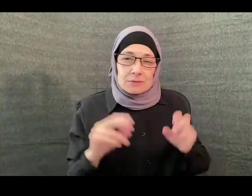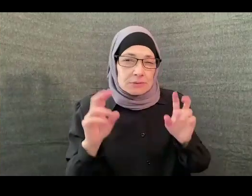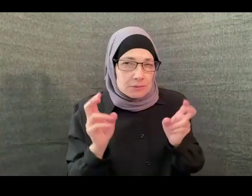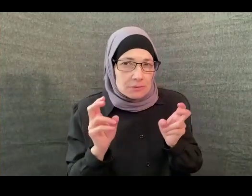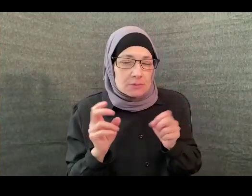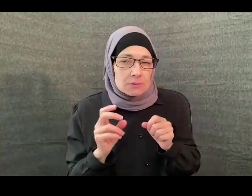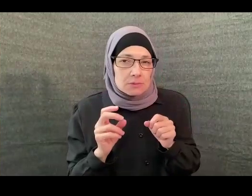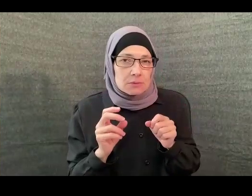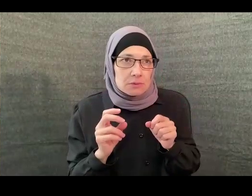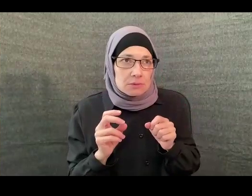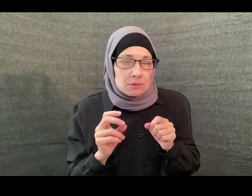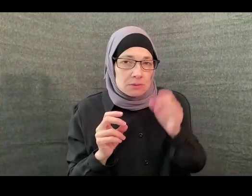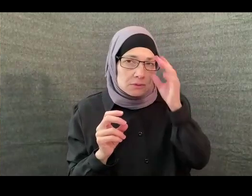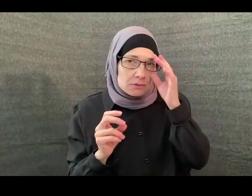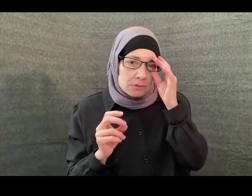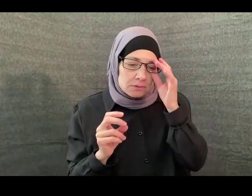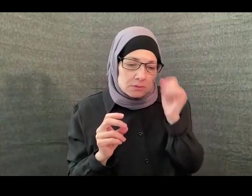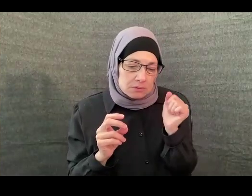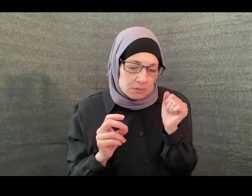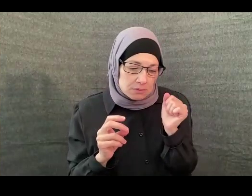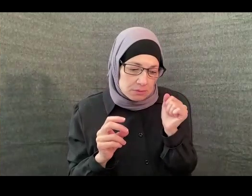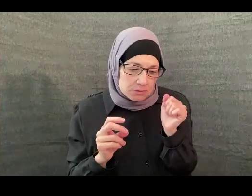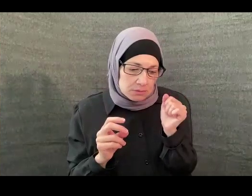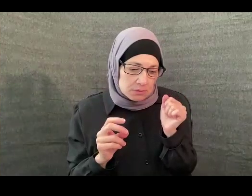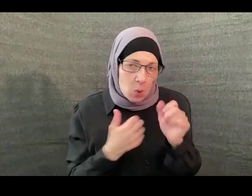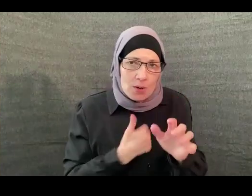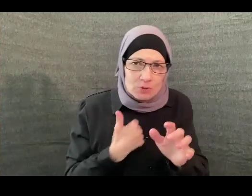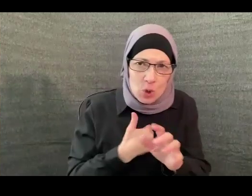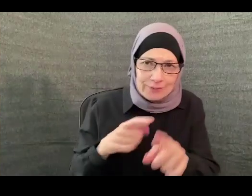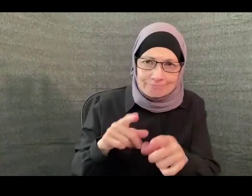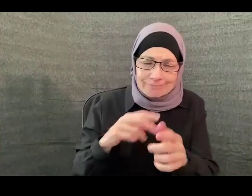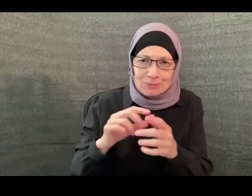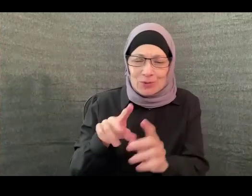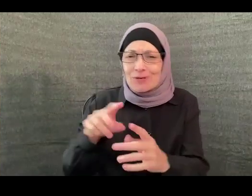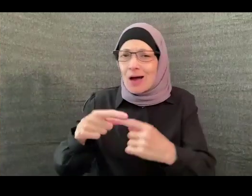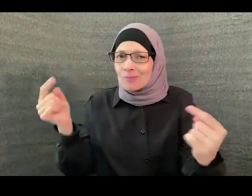Prophet Muhammad and against the rest of the people in Medina.